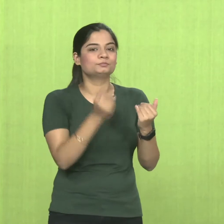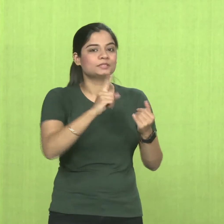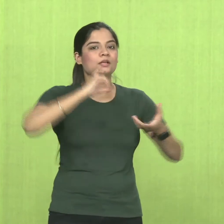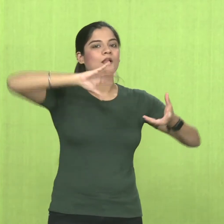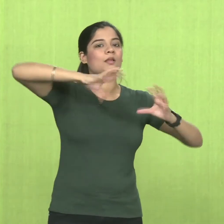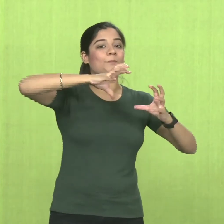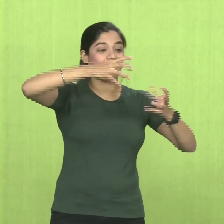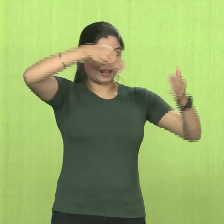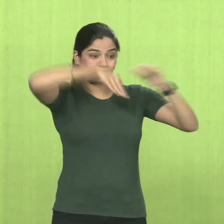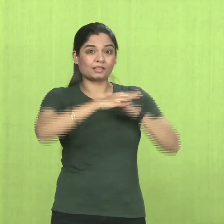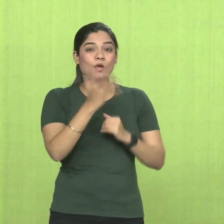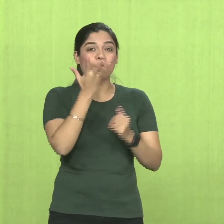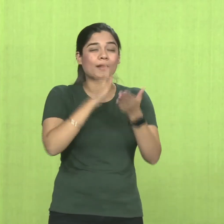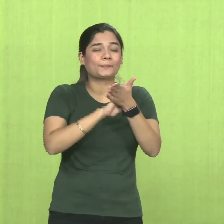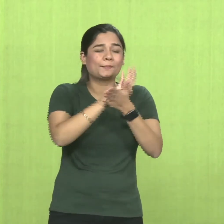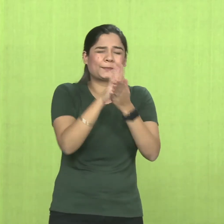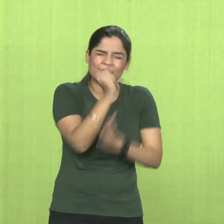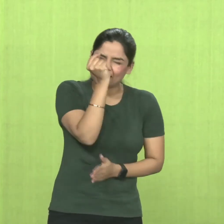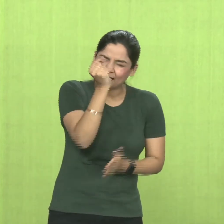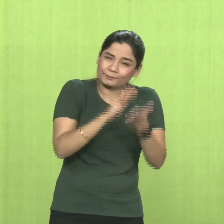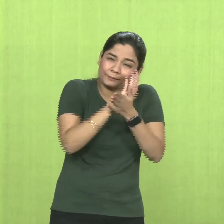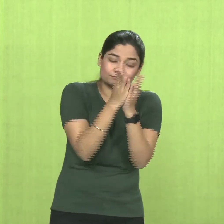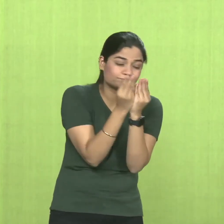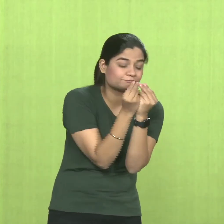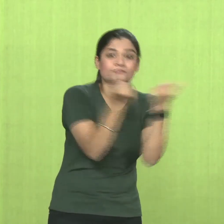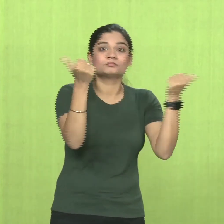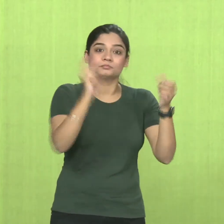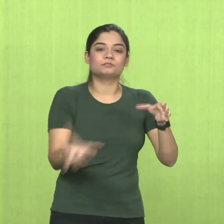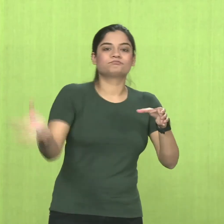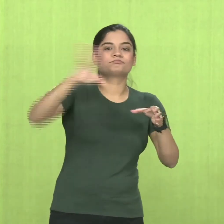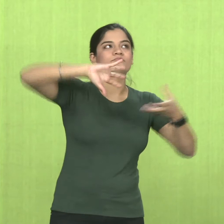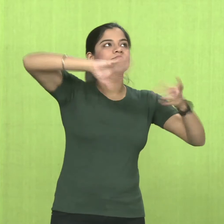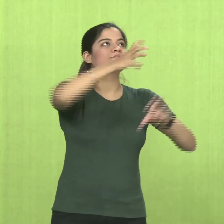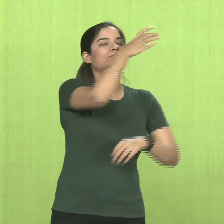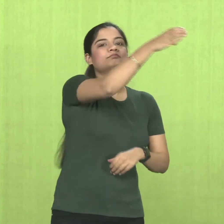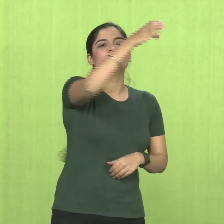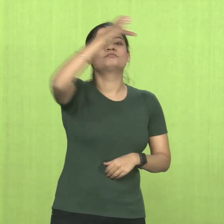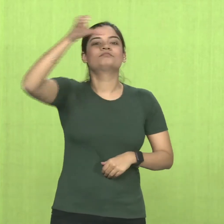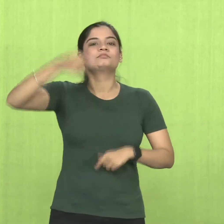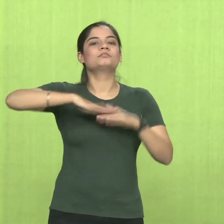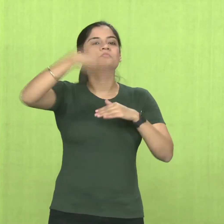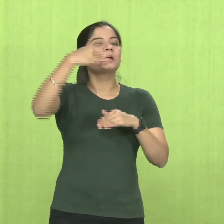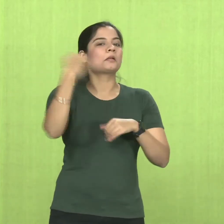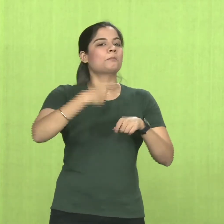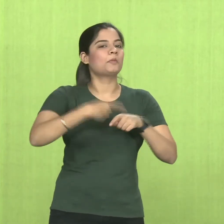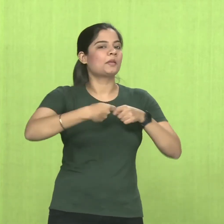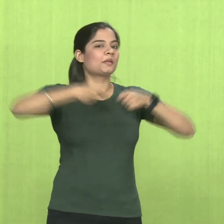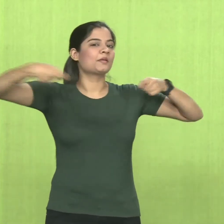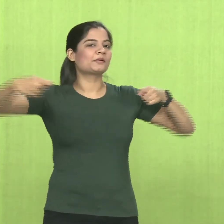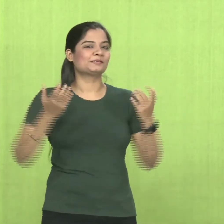to protect it from the rodents and the insects. The containers have to be dry. Then it can stay for